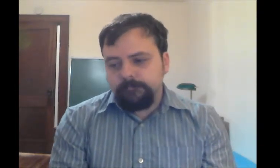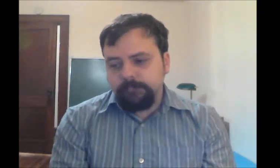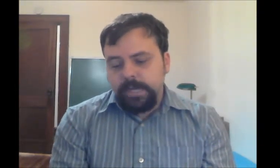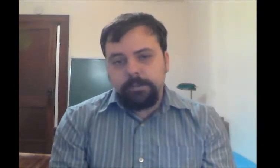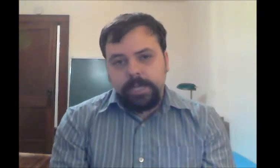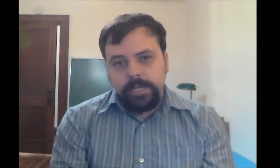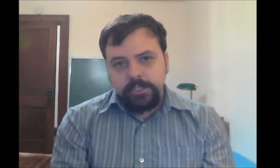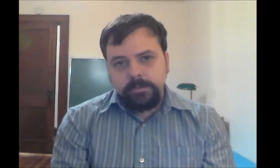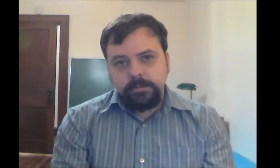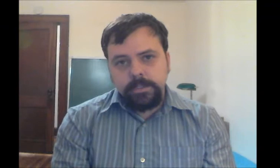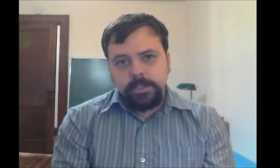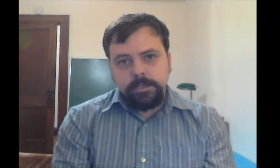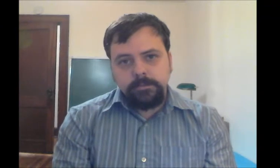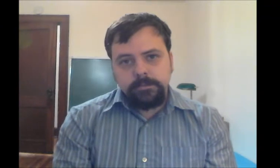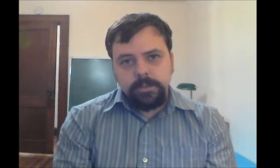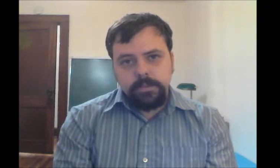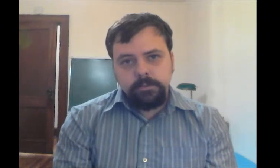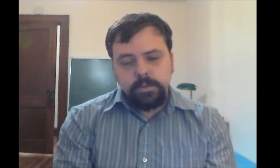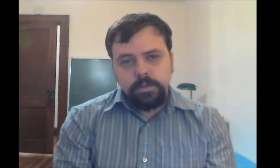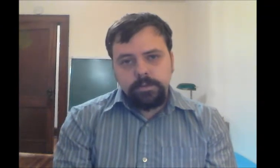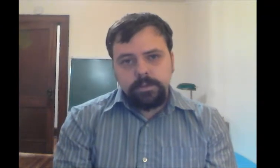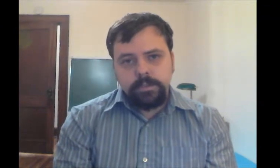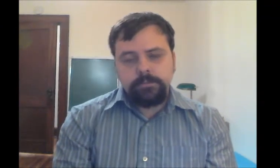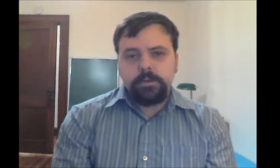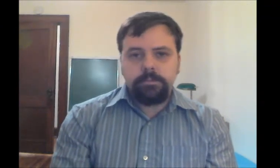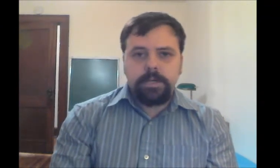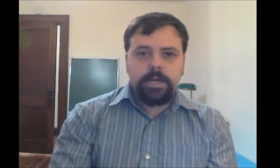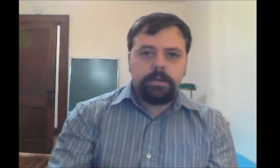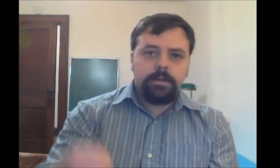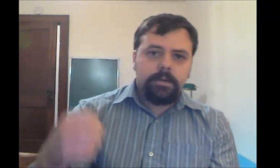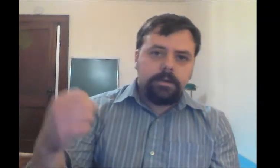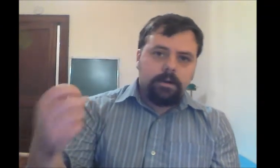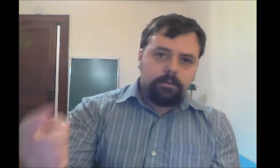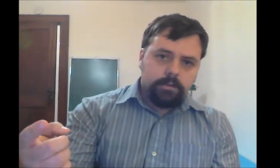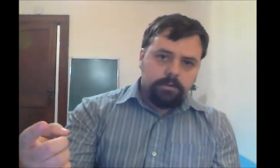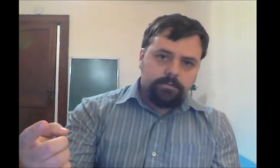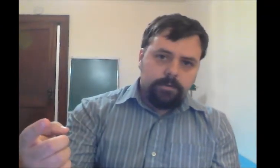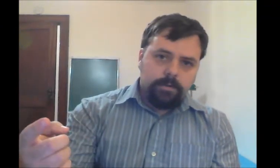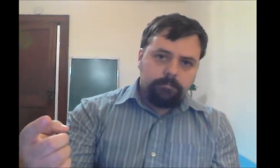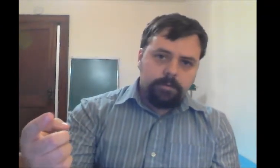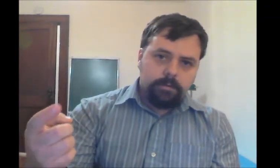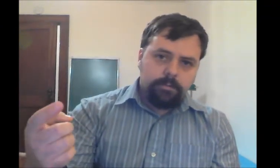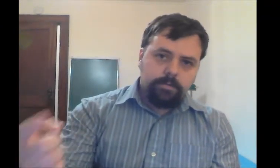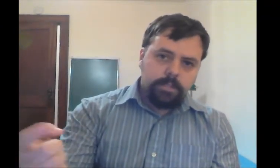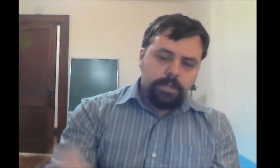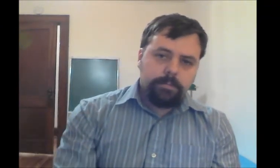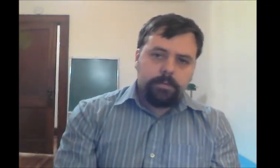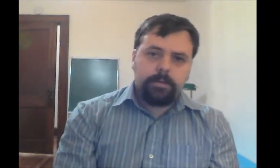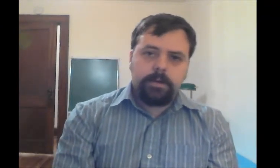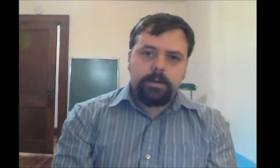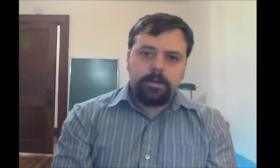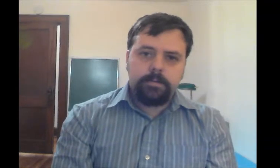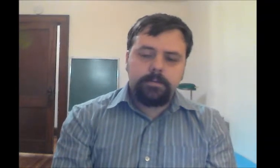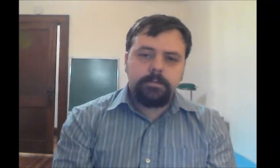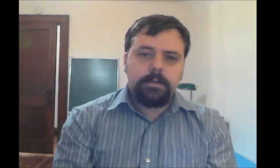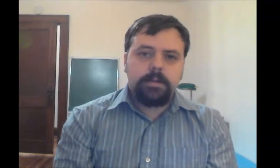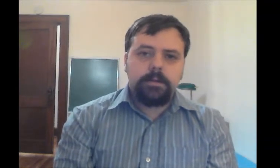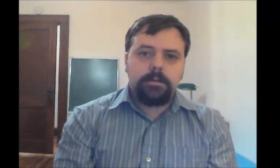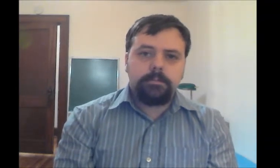An application of these results is if you combine our results from our previous paper on